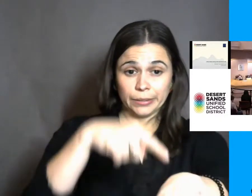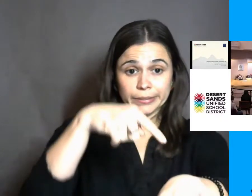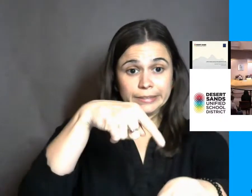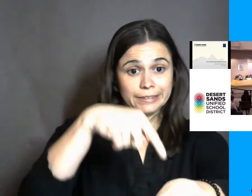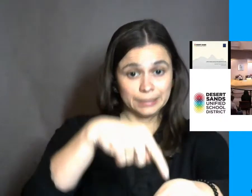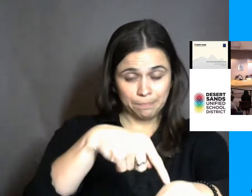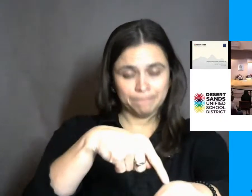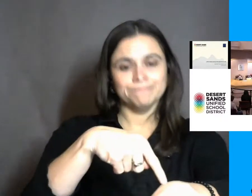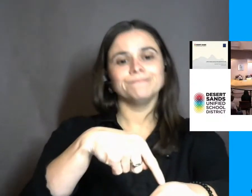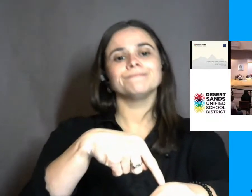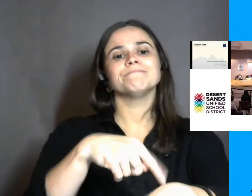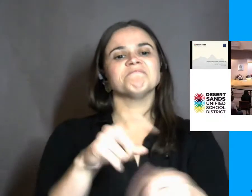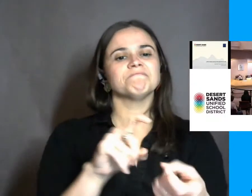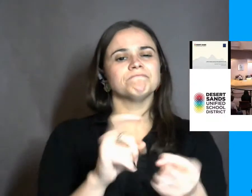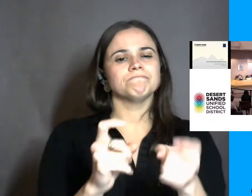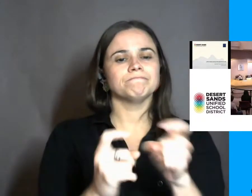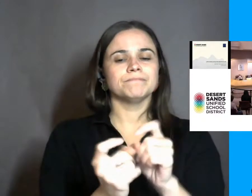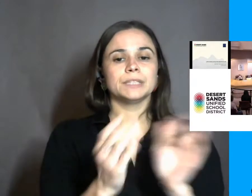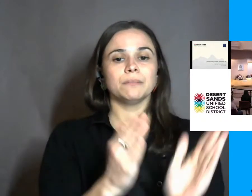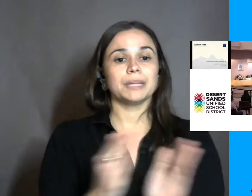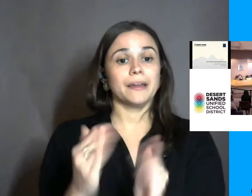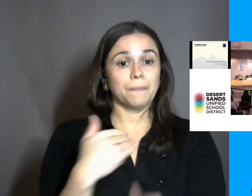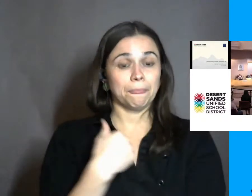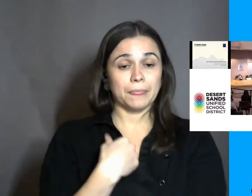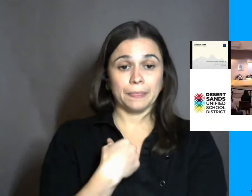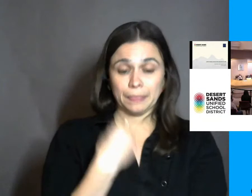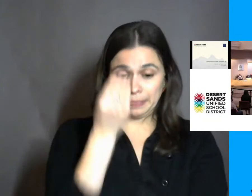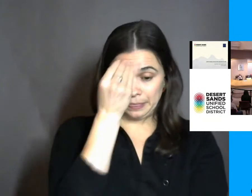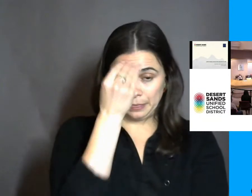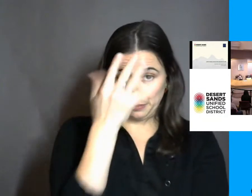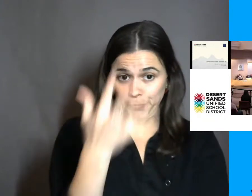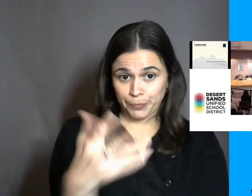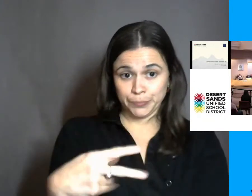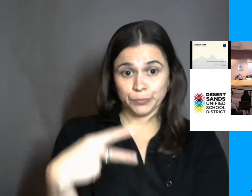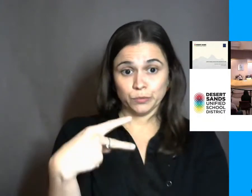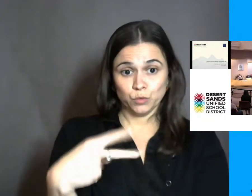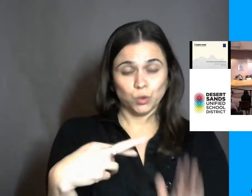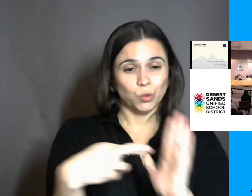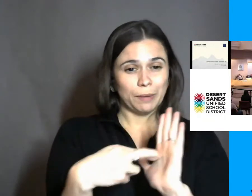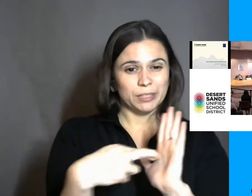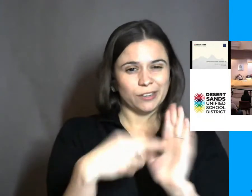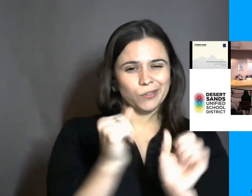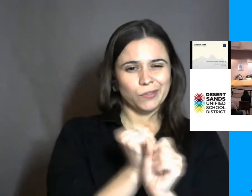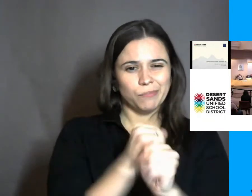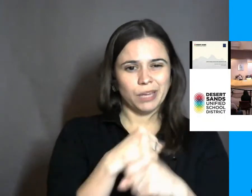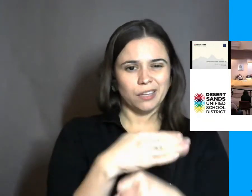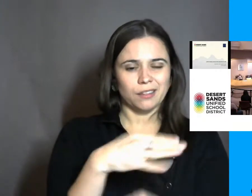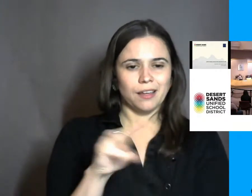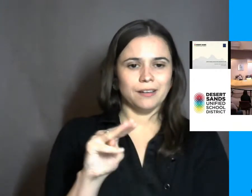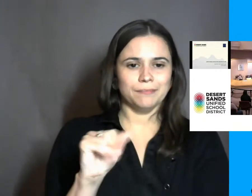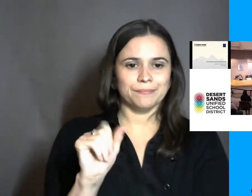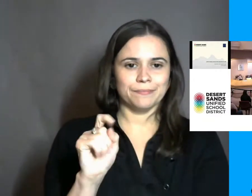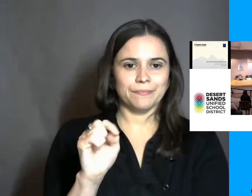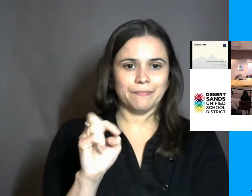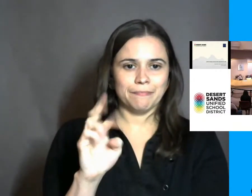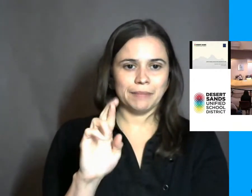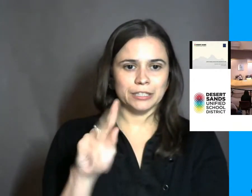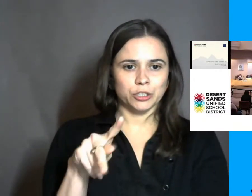have two representatives from the architectural team that is developing the master plan with us. We have Mr. Roger Clark and also Kristen